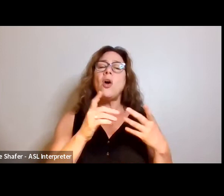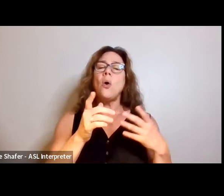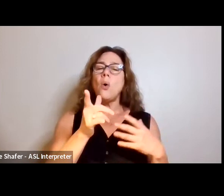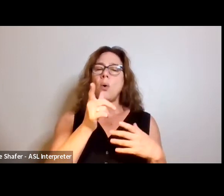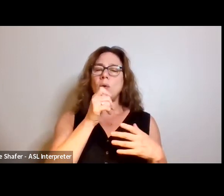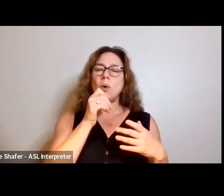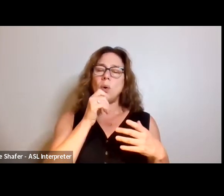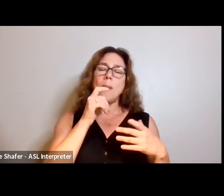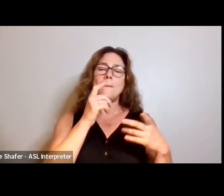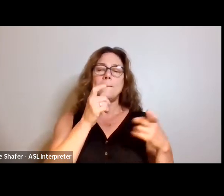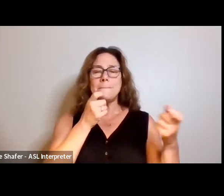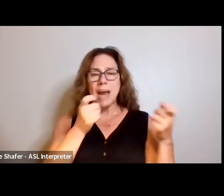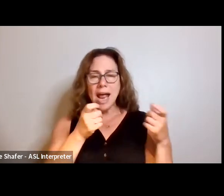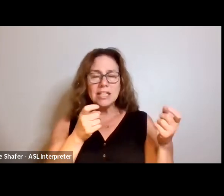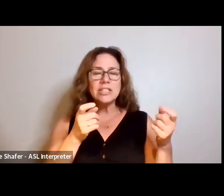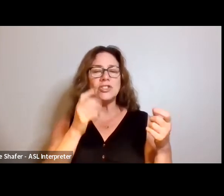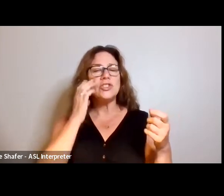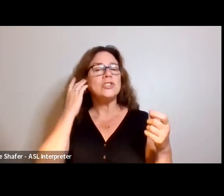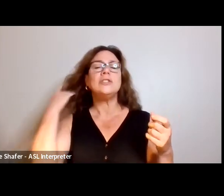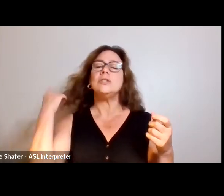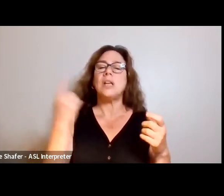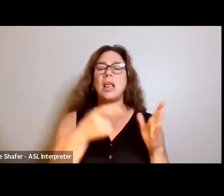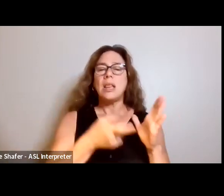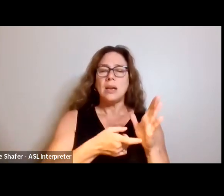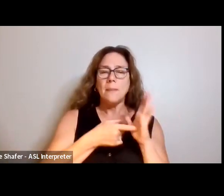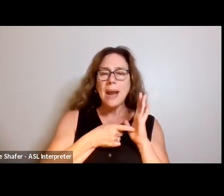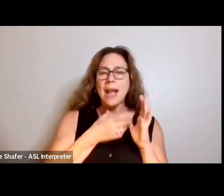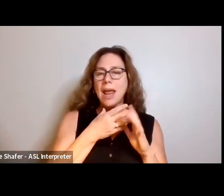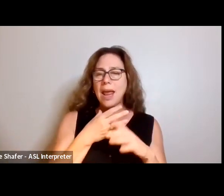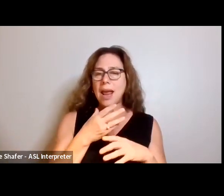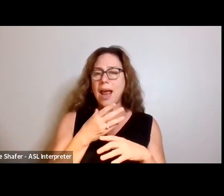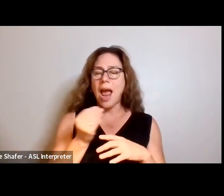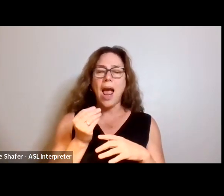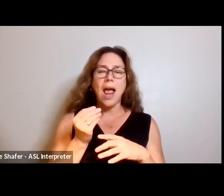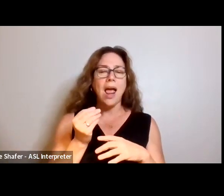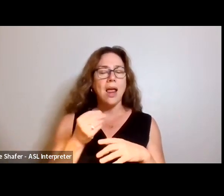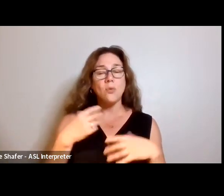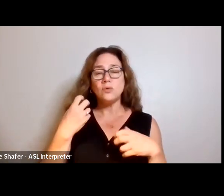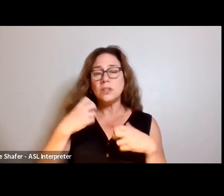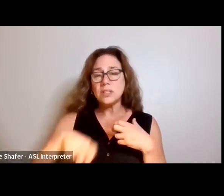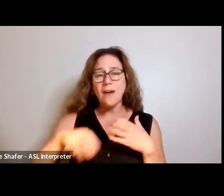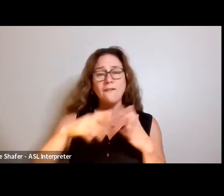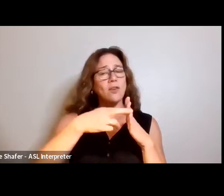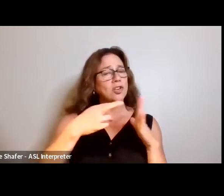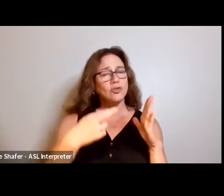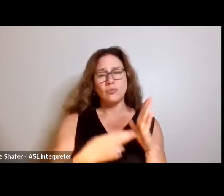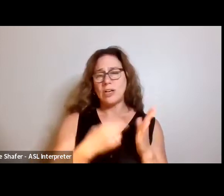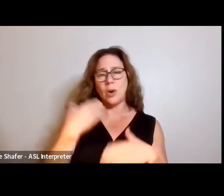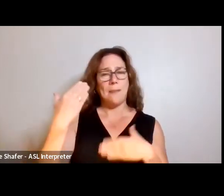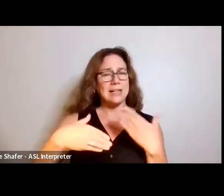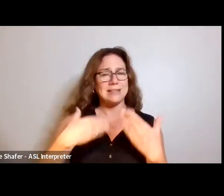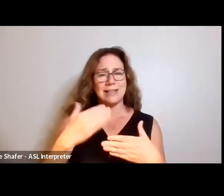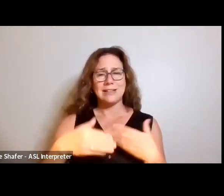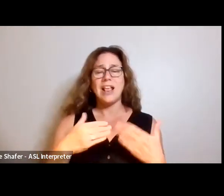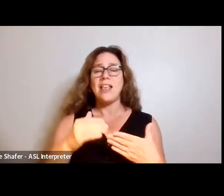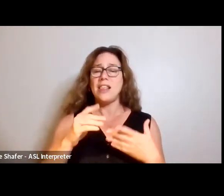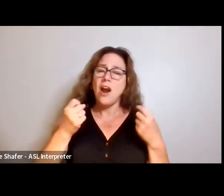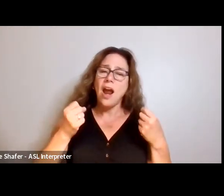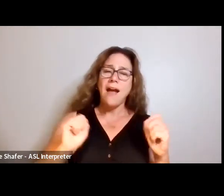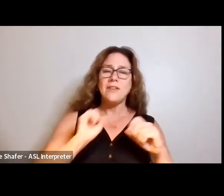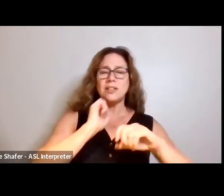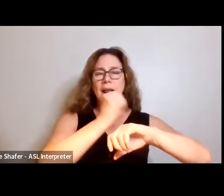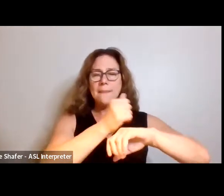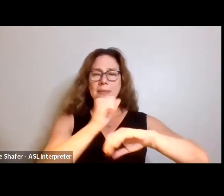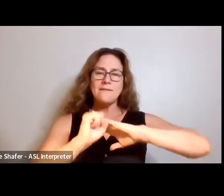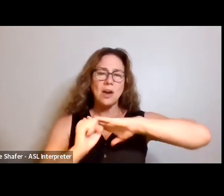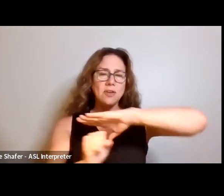continue to manage the demanding and at times grueling registration process. Their efforts lay the foundation for